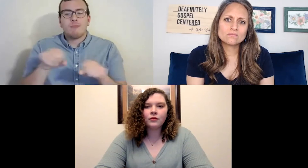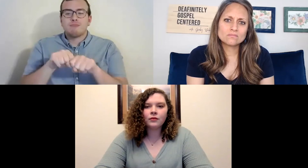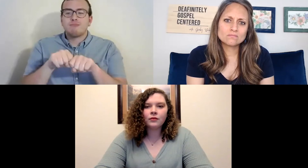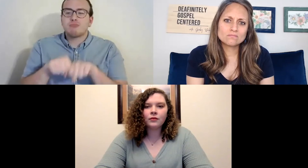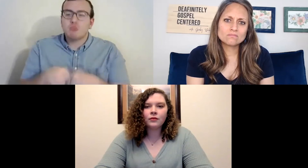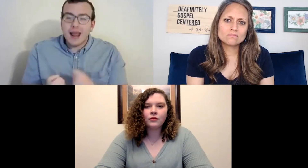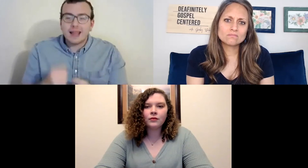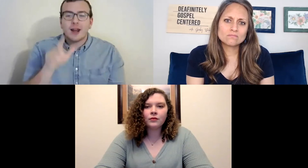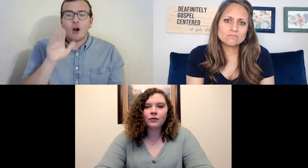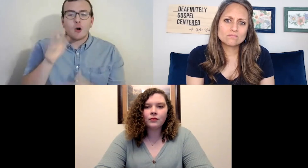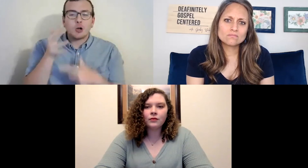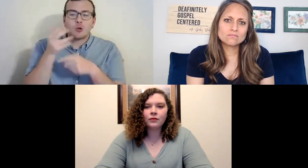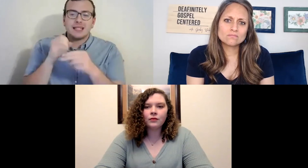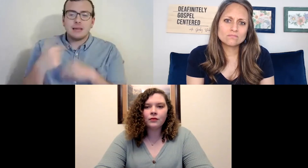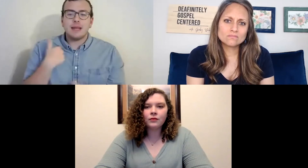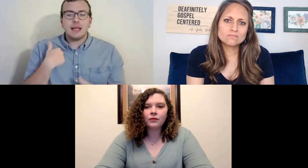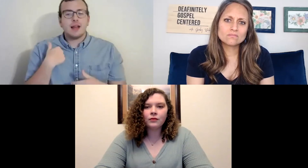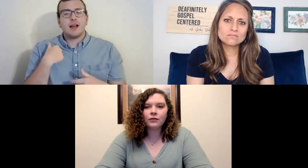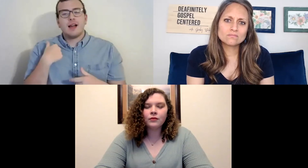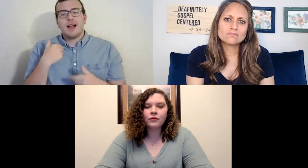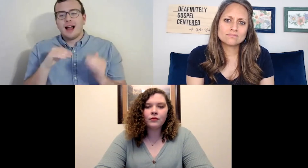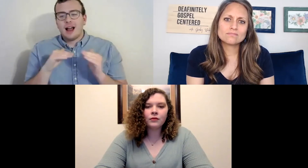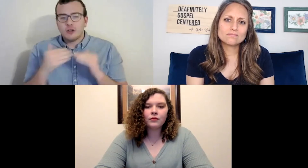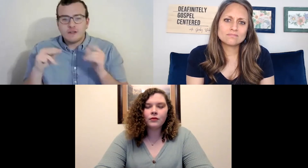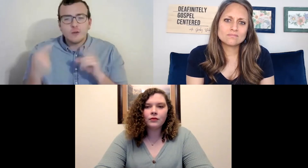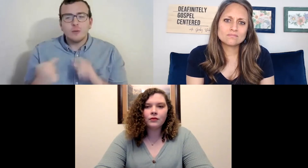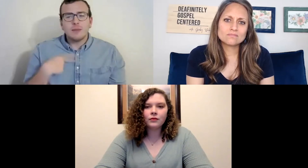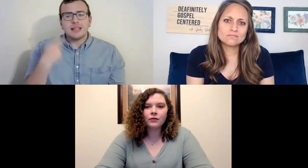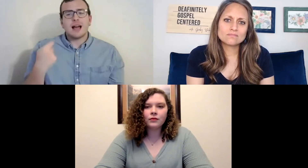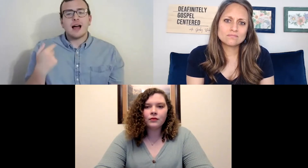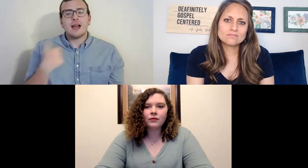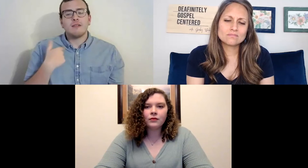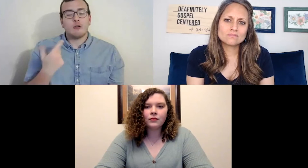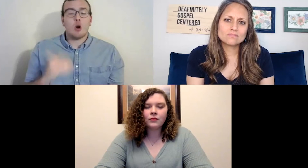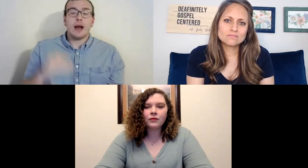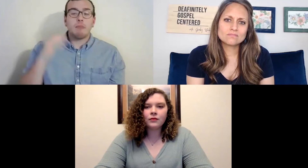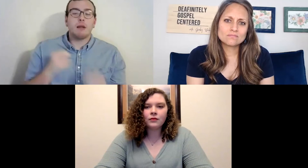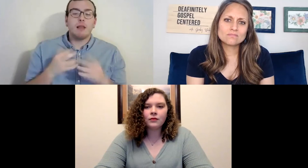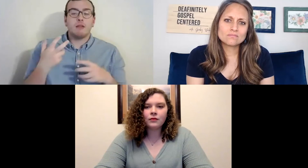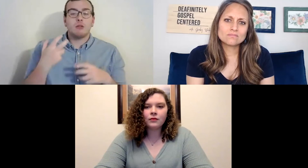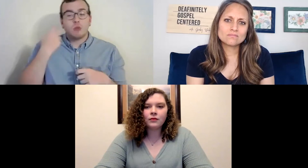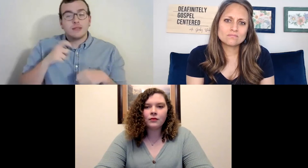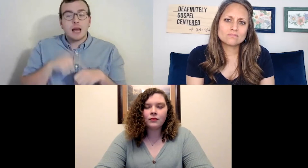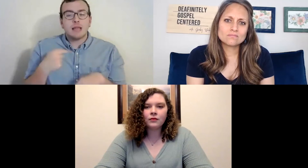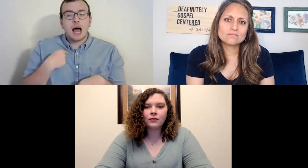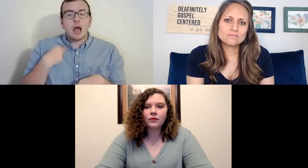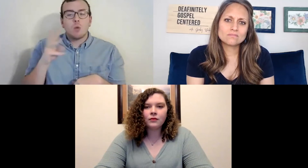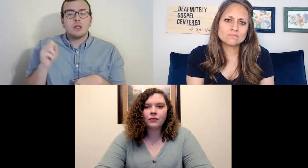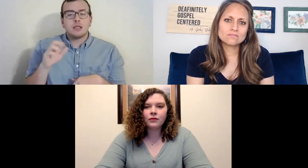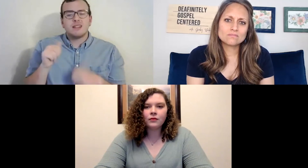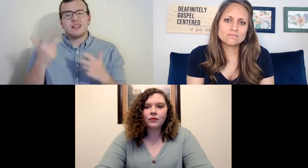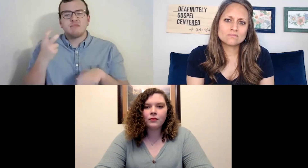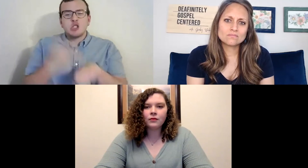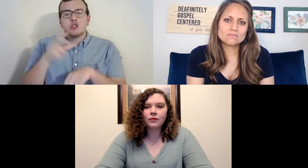ways, I kind of broke a trust that she had in me. So it was a really, really tough time. And so it was a really, really tough